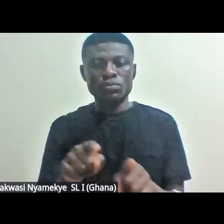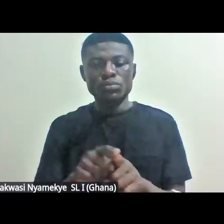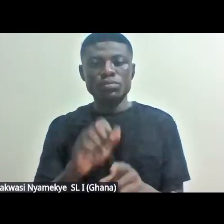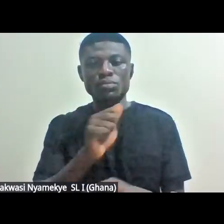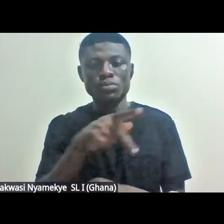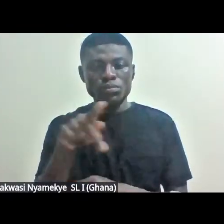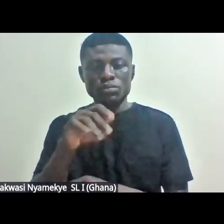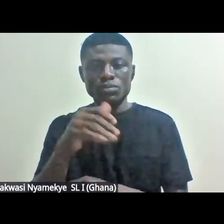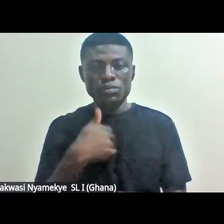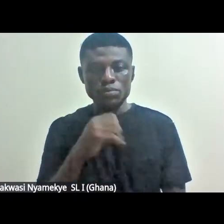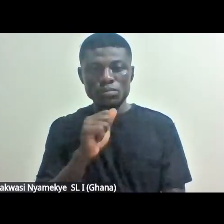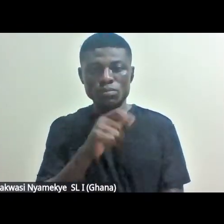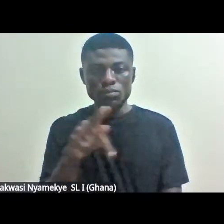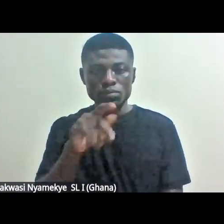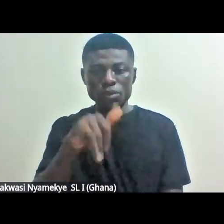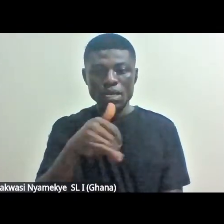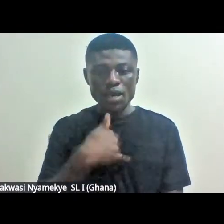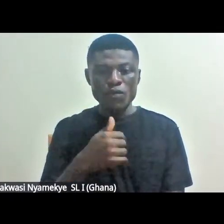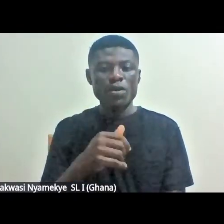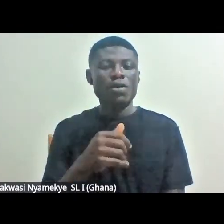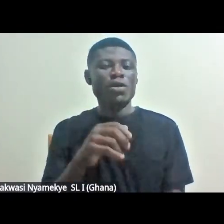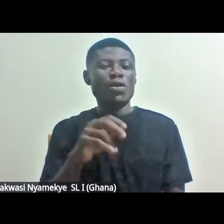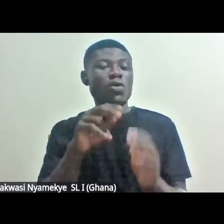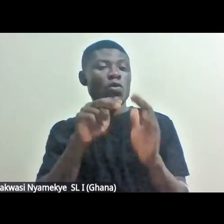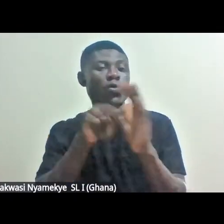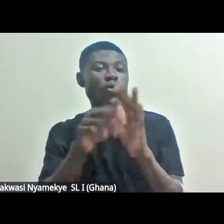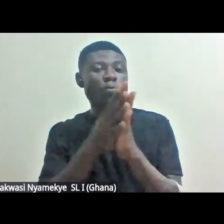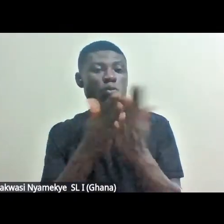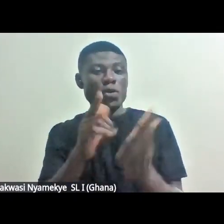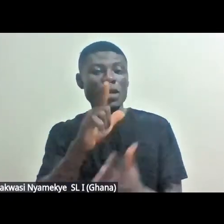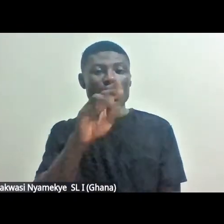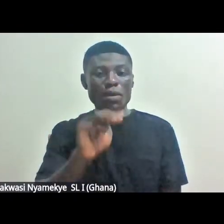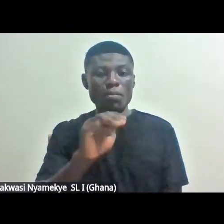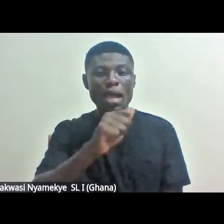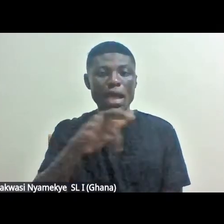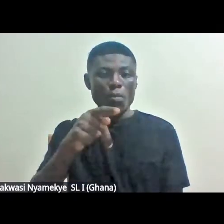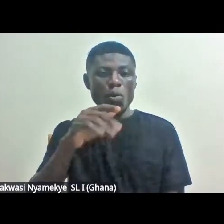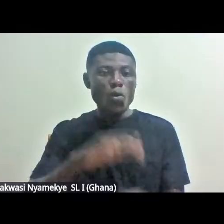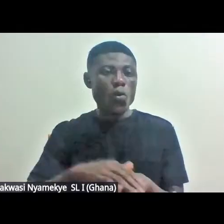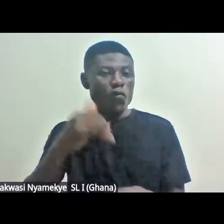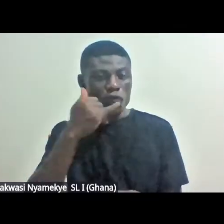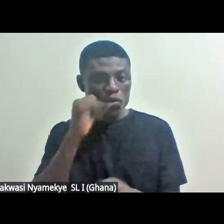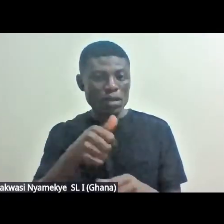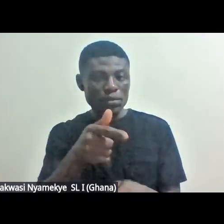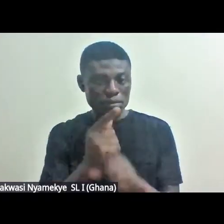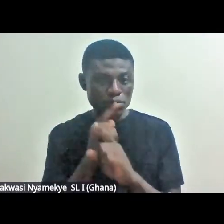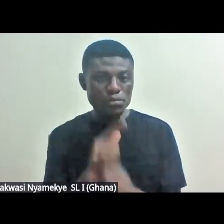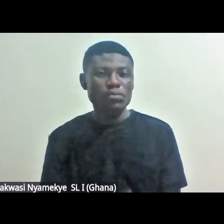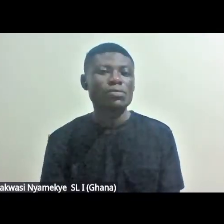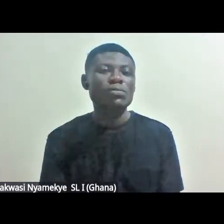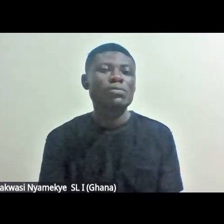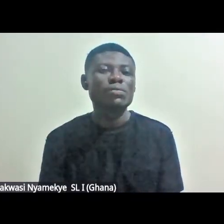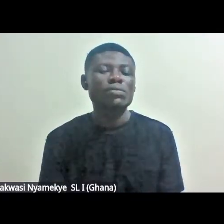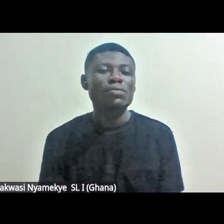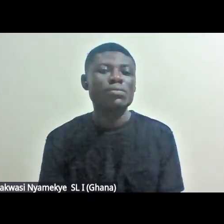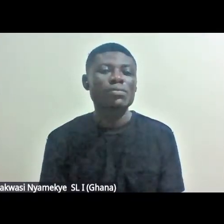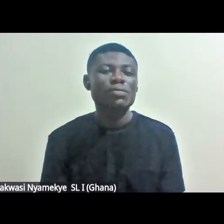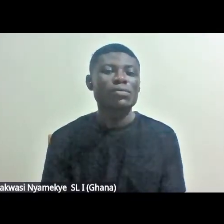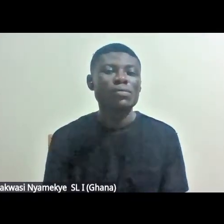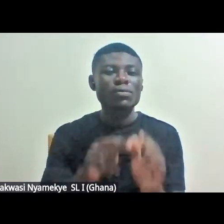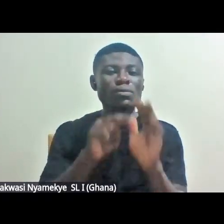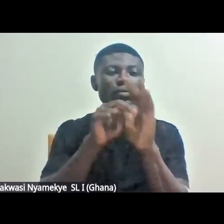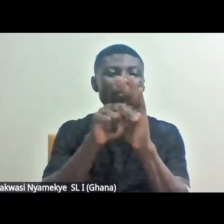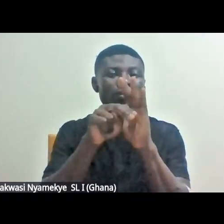also a Notebook LM app. So try one or the other. Oh, I actually didn't know they have an app. I use the